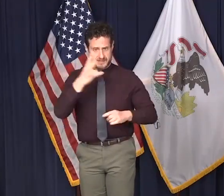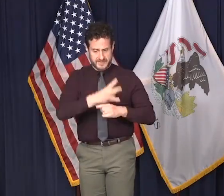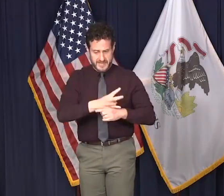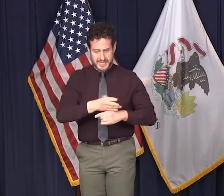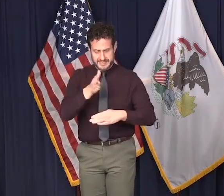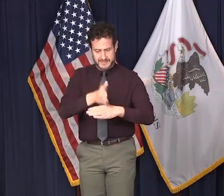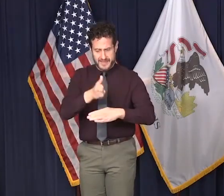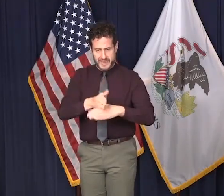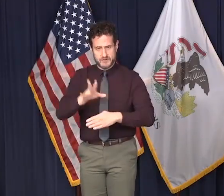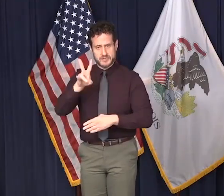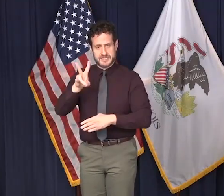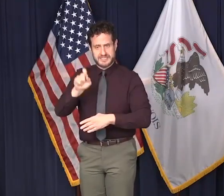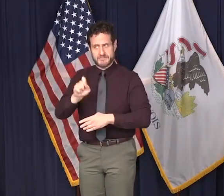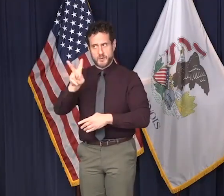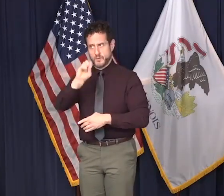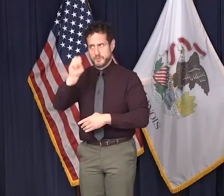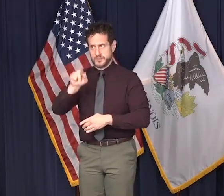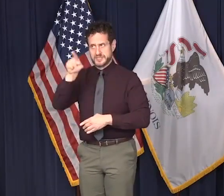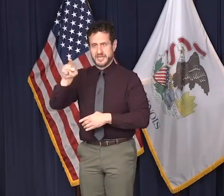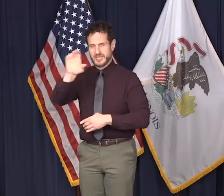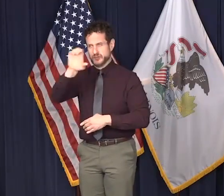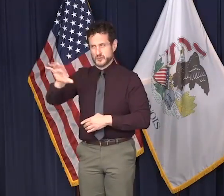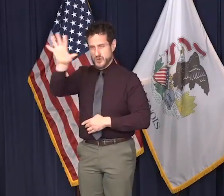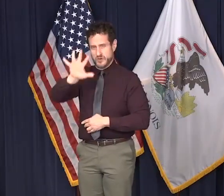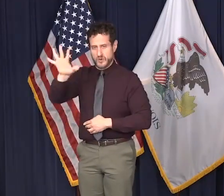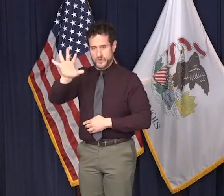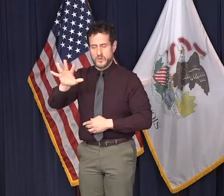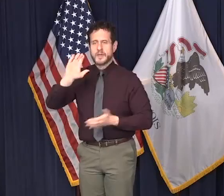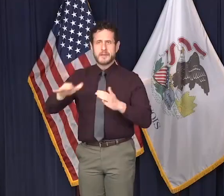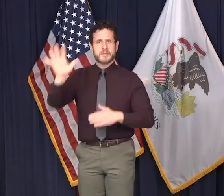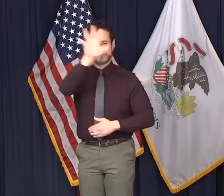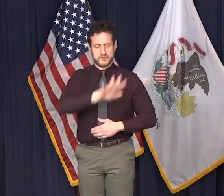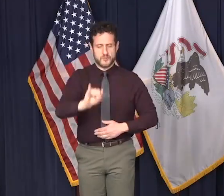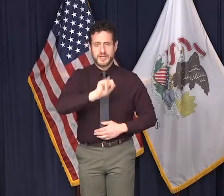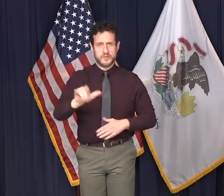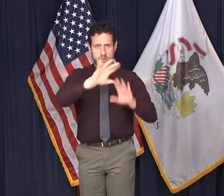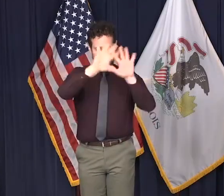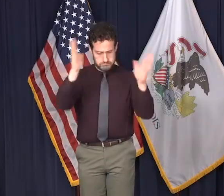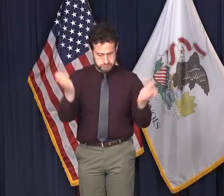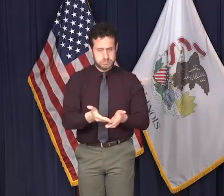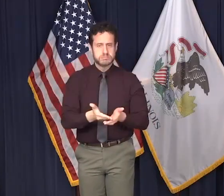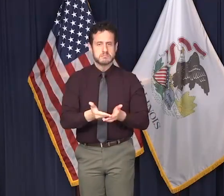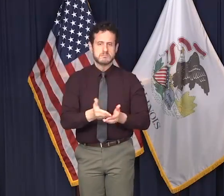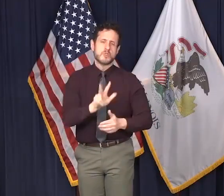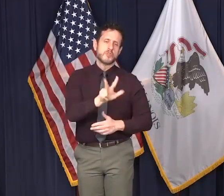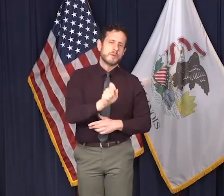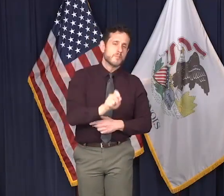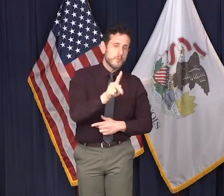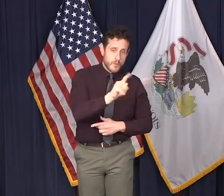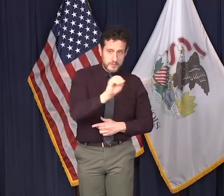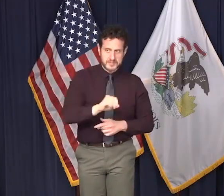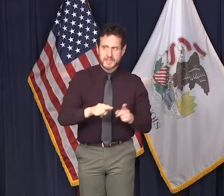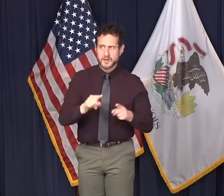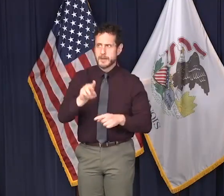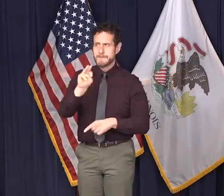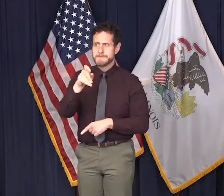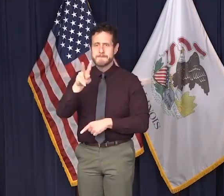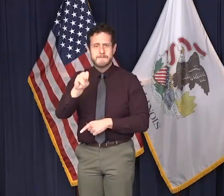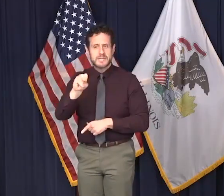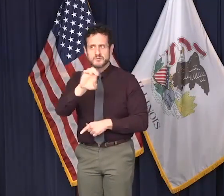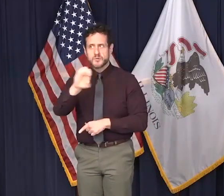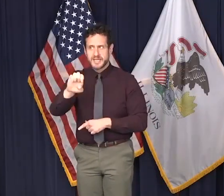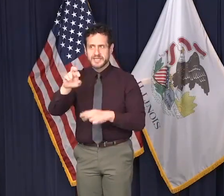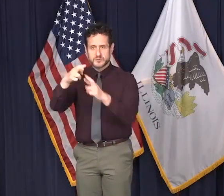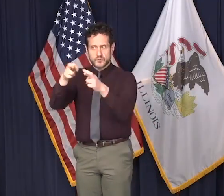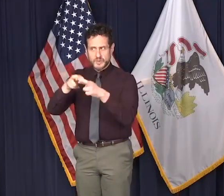rate, compared to the state's overall 3.1%. Outside of Metro East, the rest of our 11 regions all